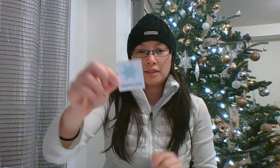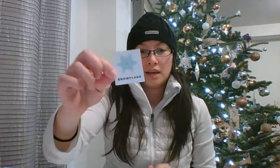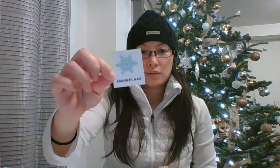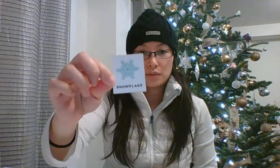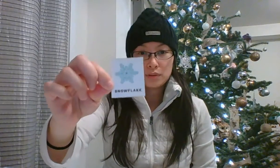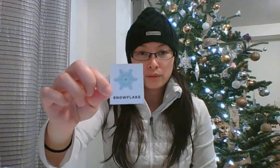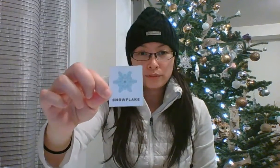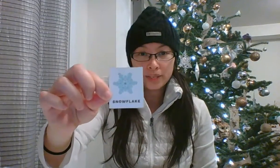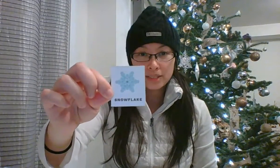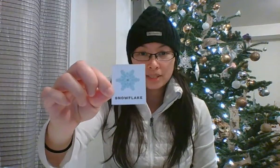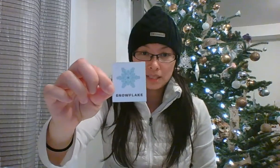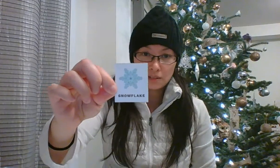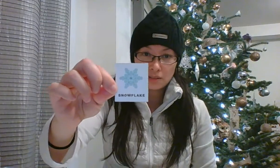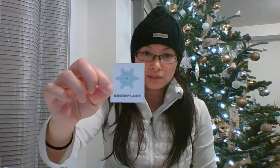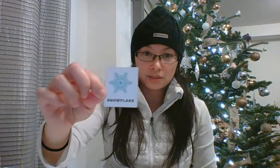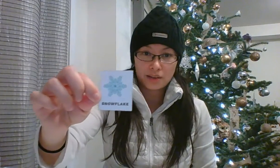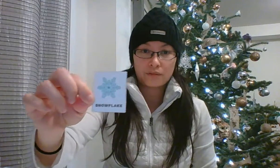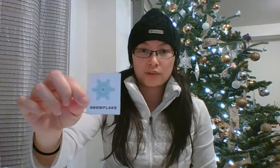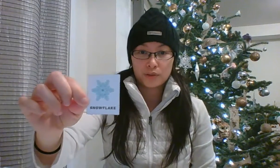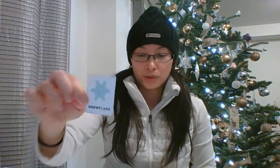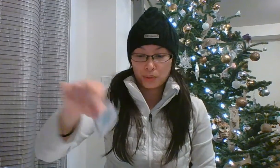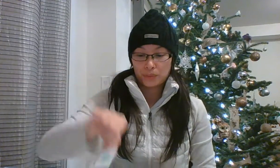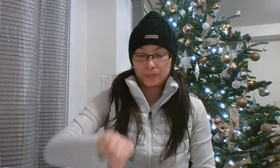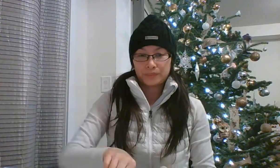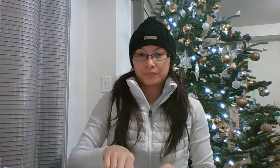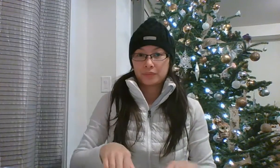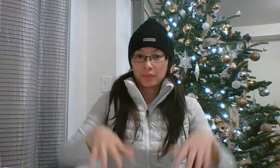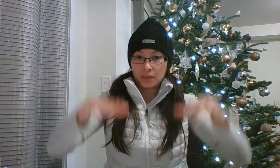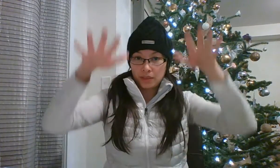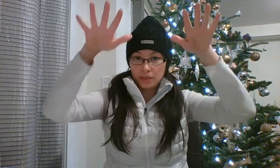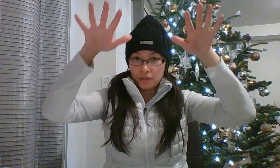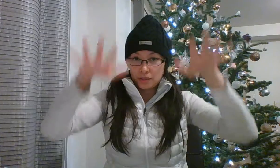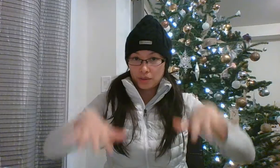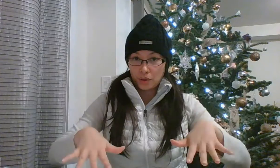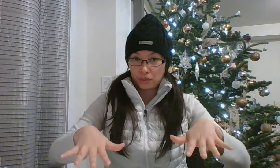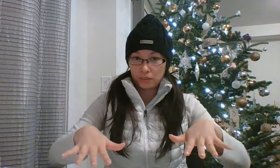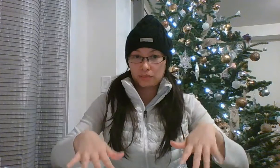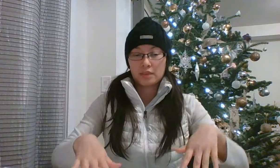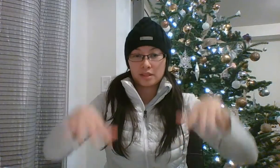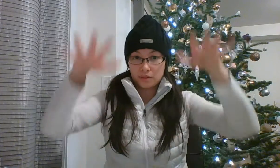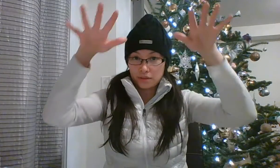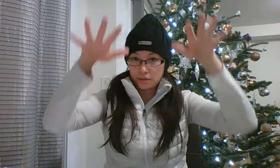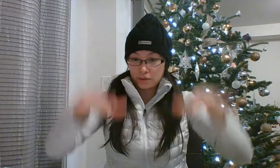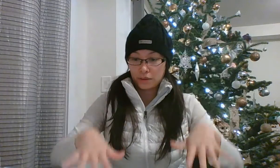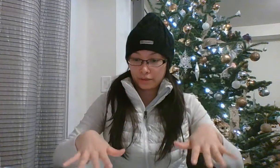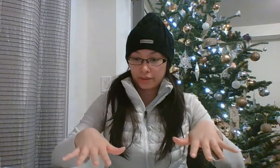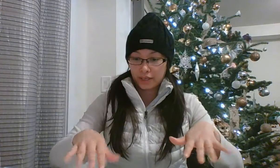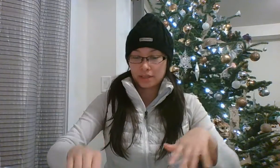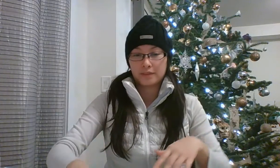Now snowflakes is just the sign for snow. Snow. That's snowflakes.